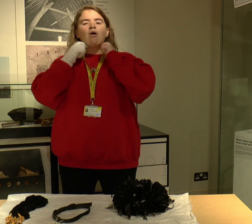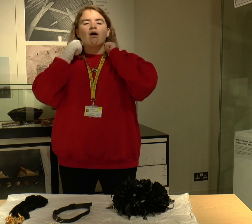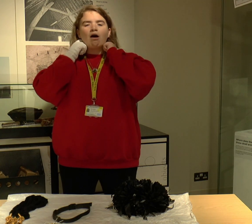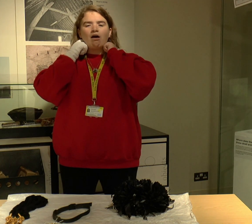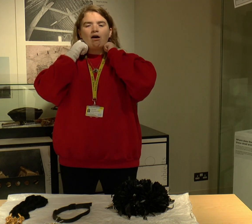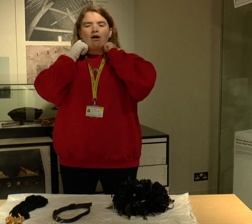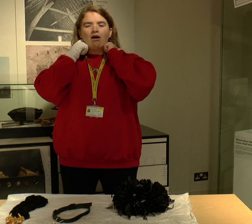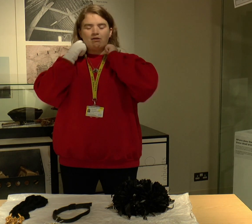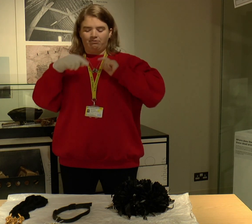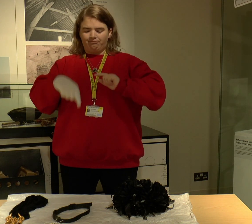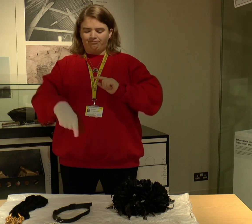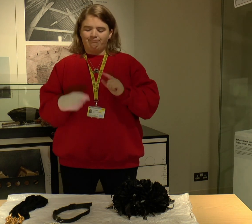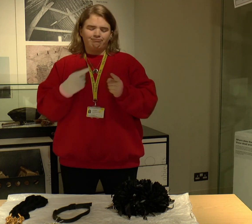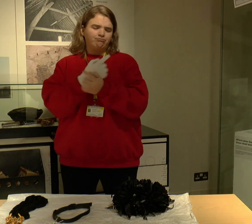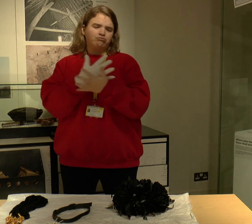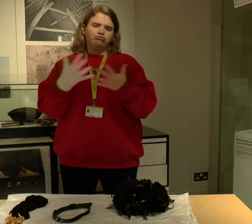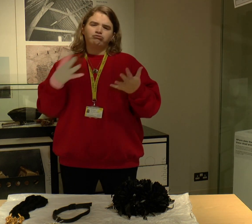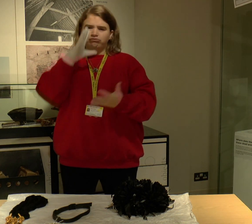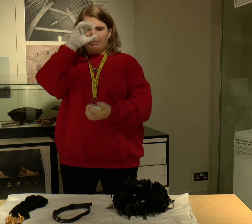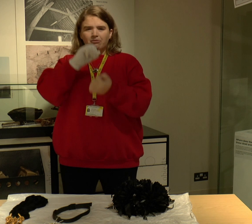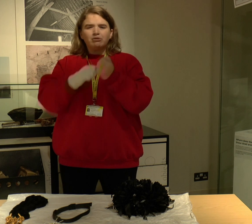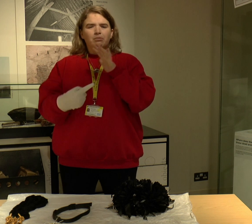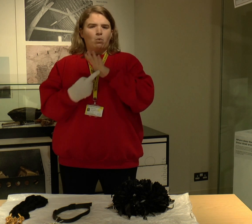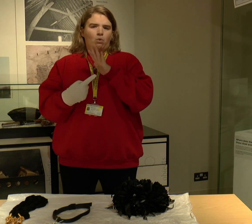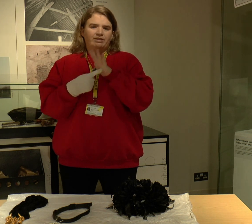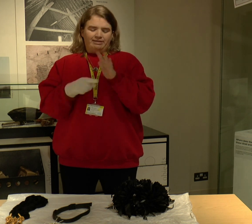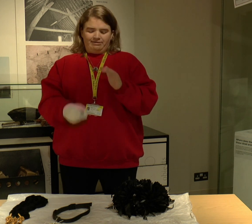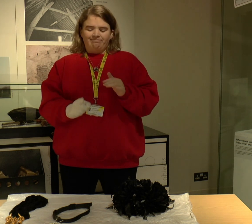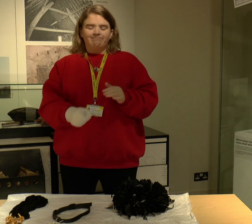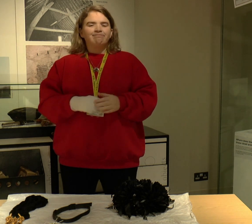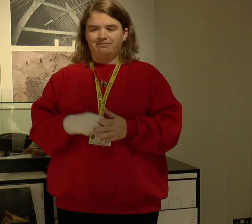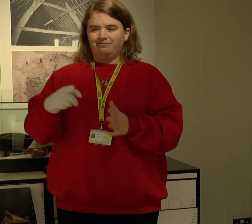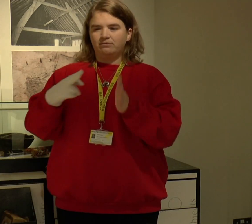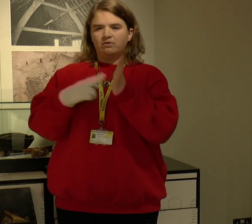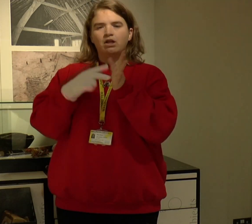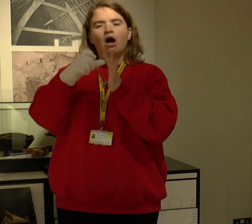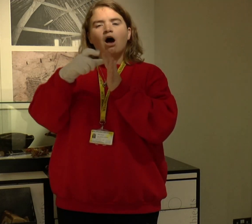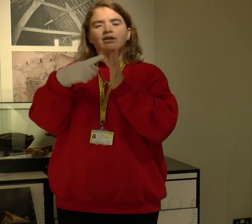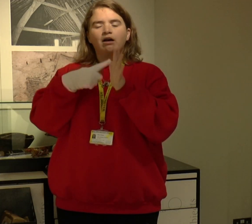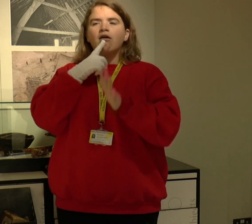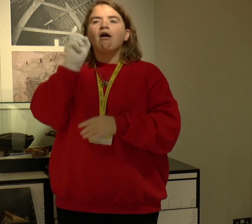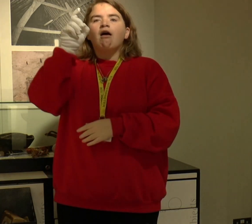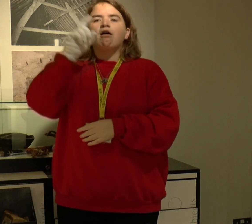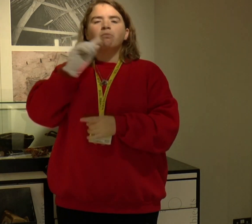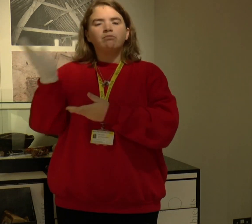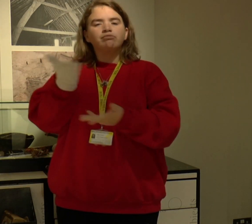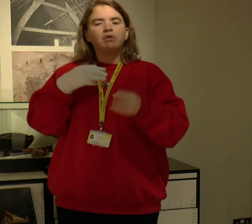This dog collar has so many important memories attached to it. Nadia had the idea of giving it to the